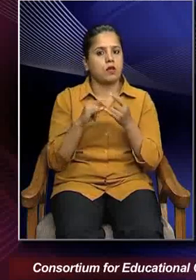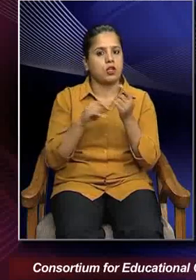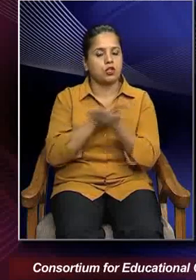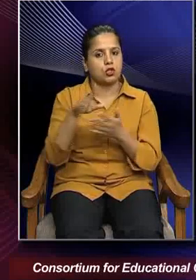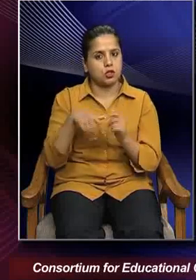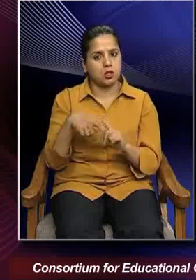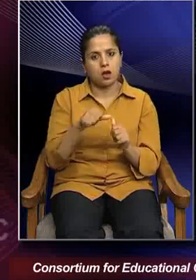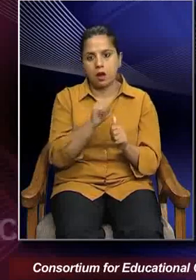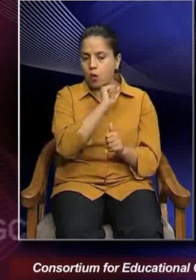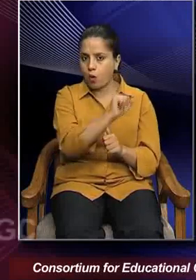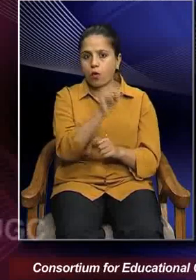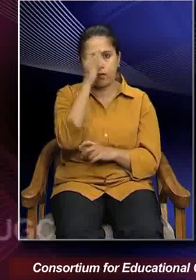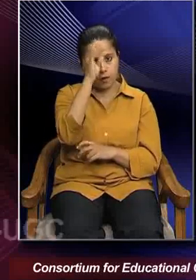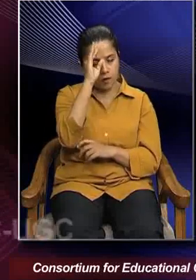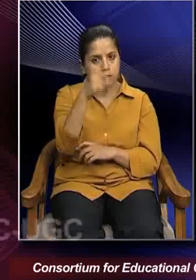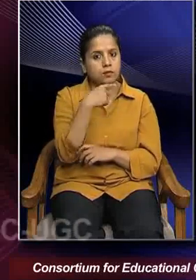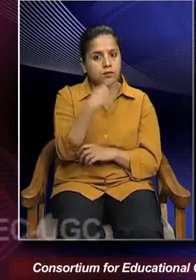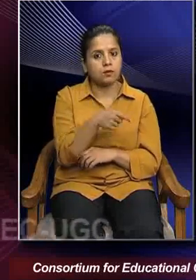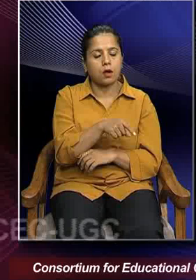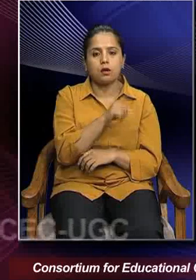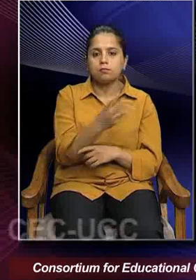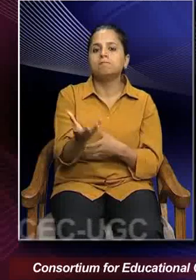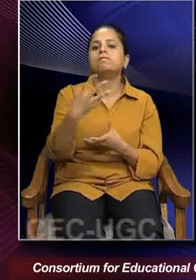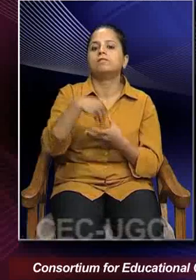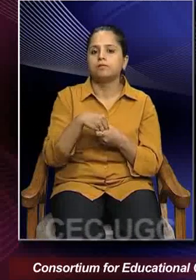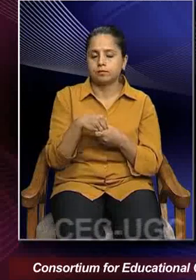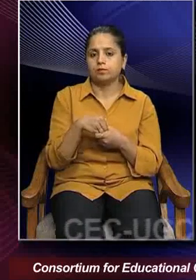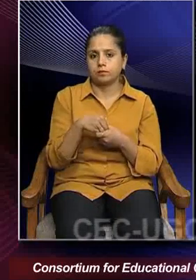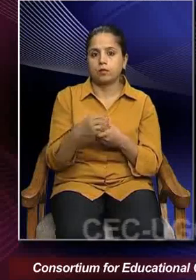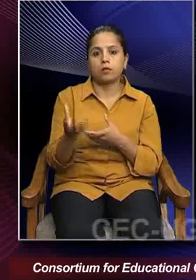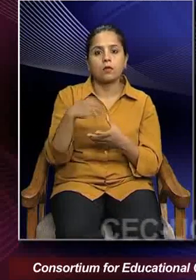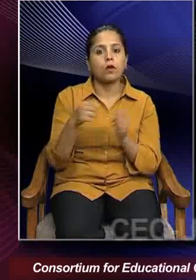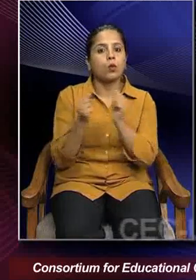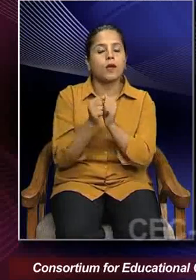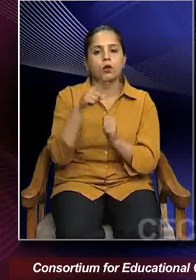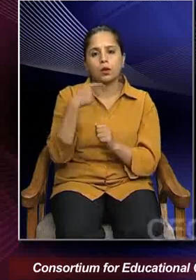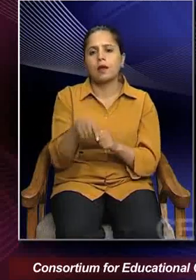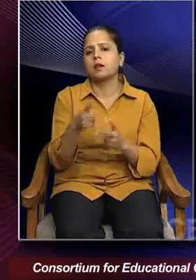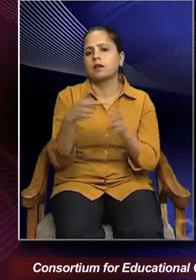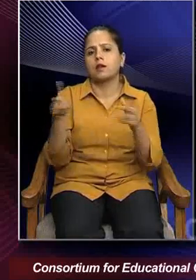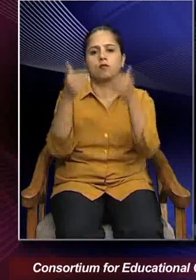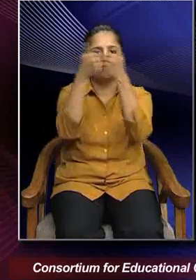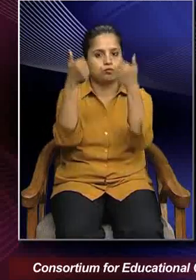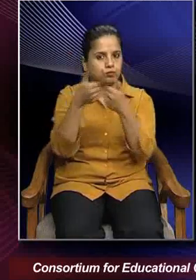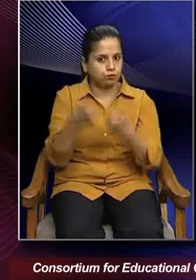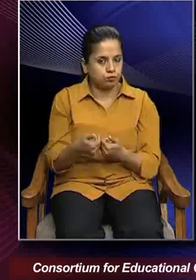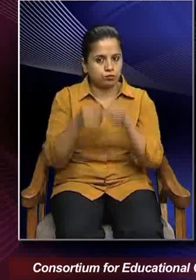philosophy is to engage with the categories that